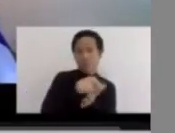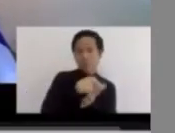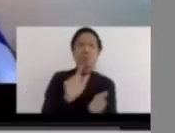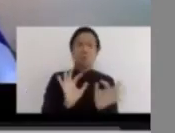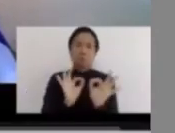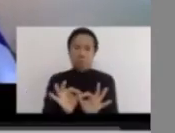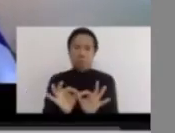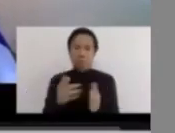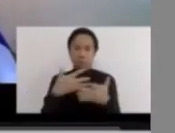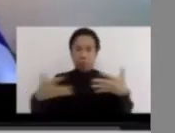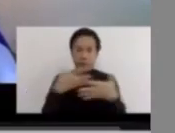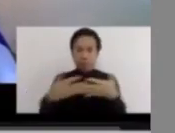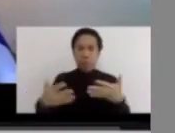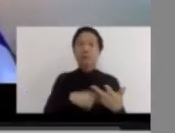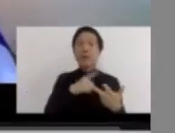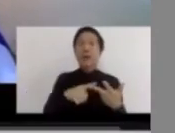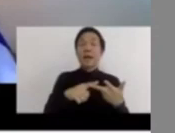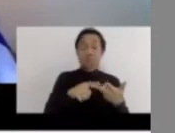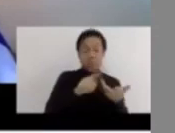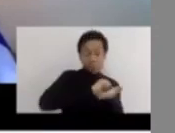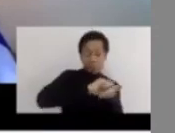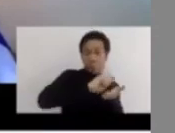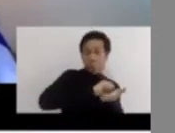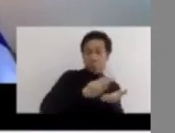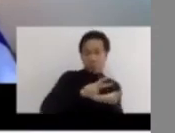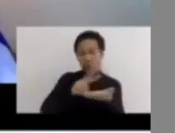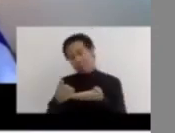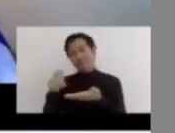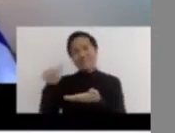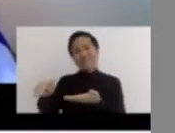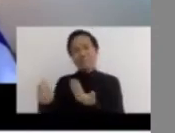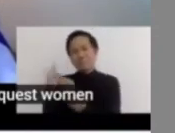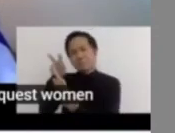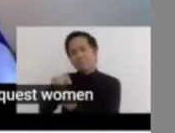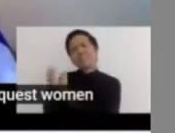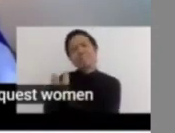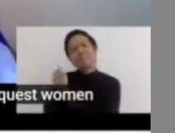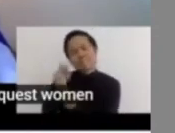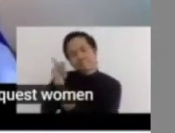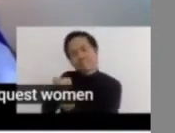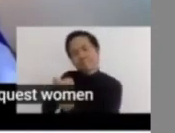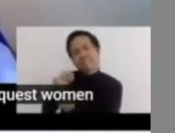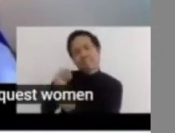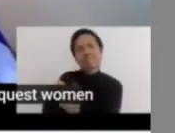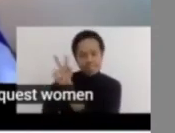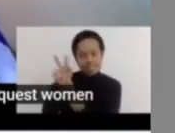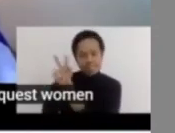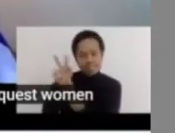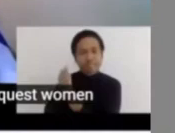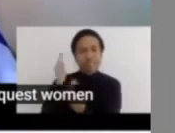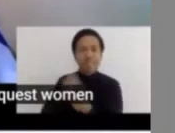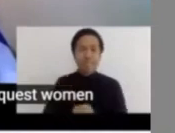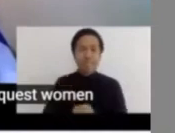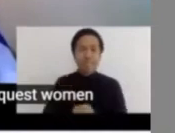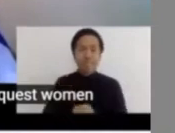that UNFPA in times of emergencies distributes dignity kits to women, so they have come to us in